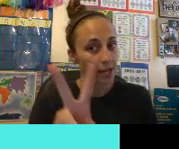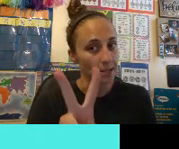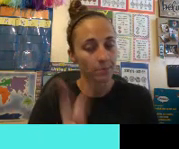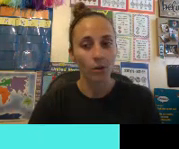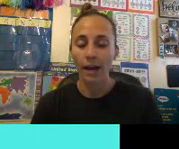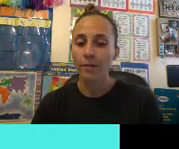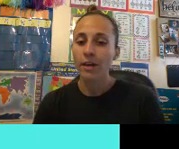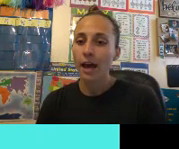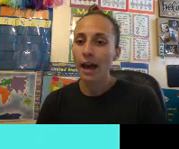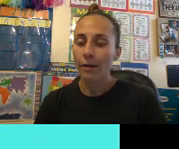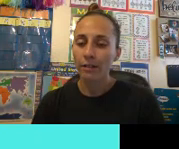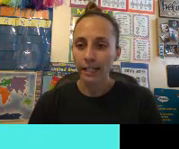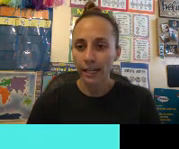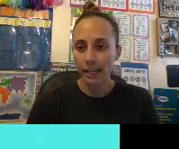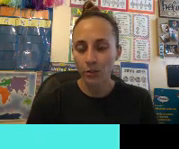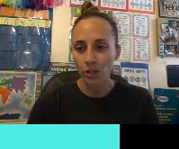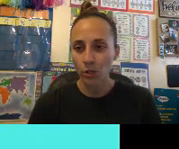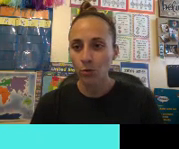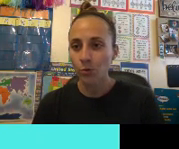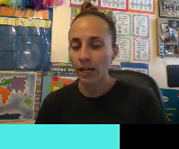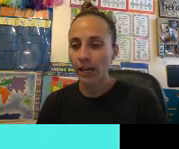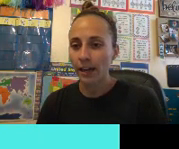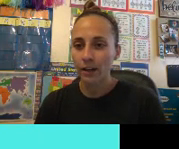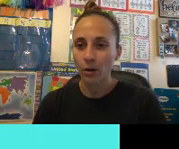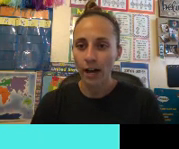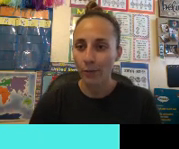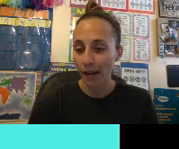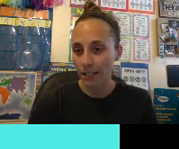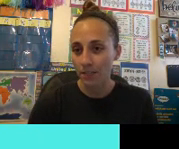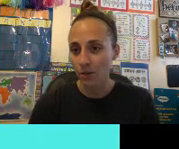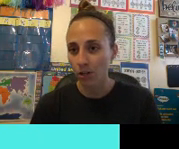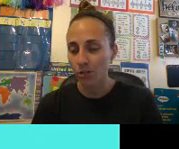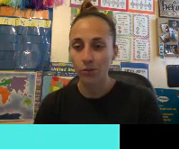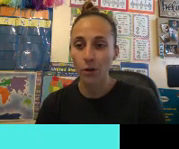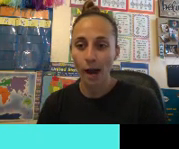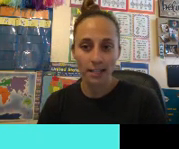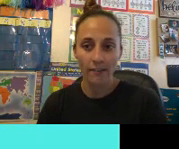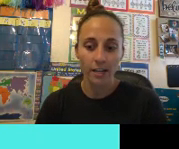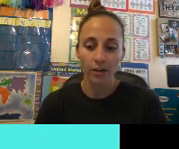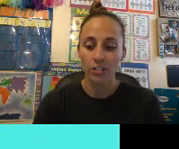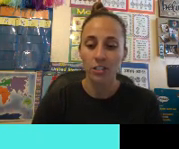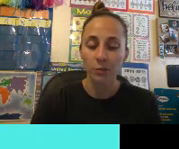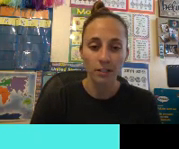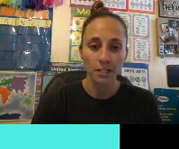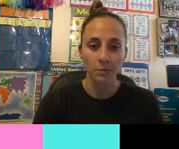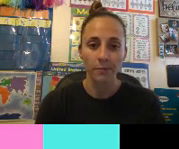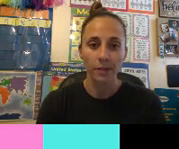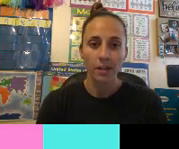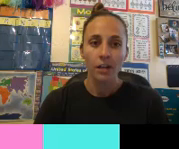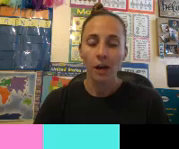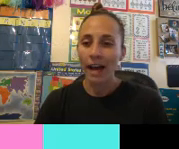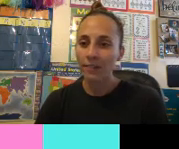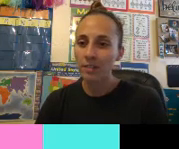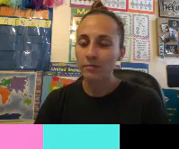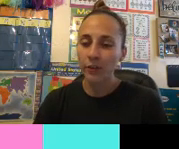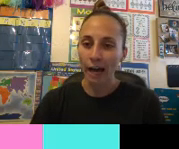for 2 days, okay? And I will link it so that you can go ahead and practice if you want to, and you can go back to that video just as well as this one.